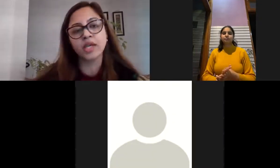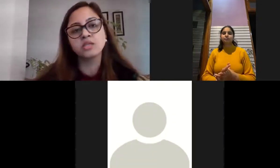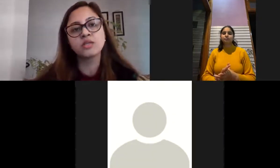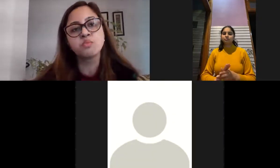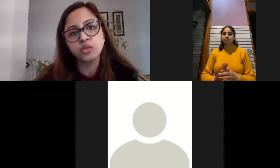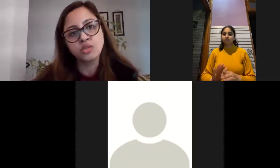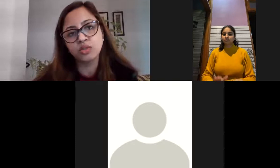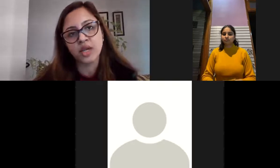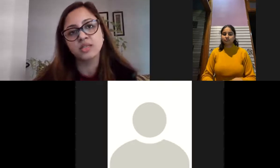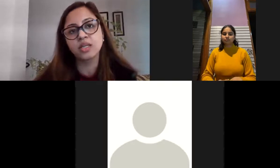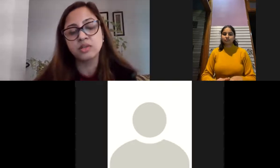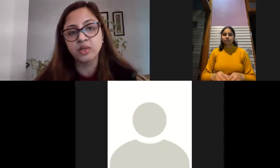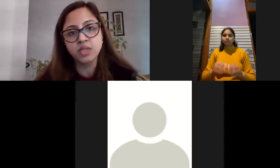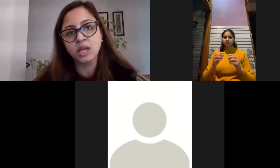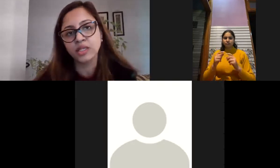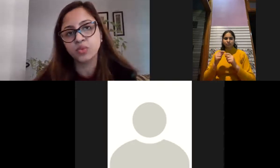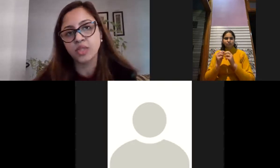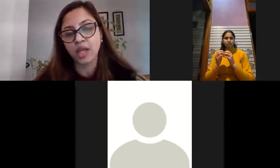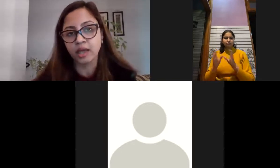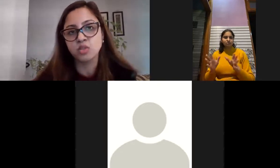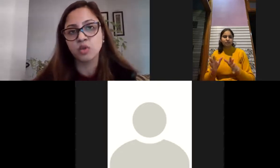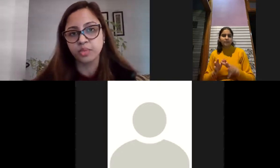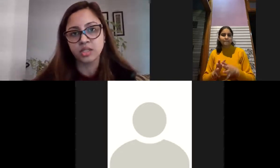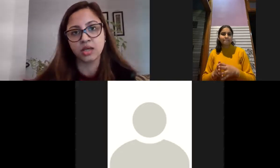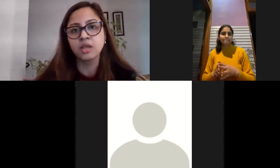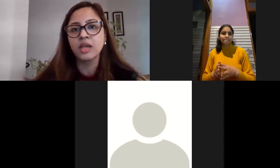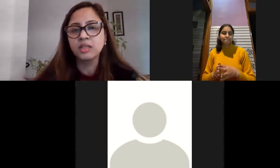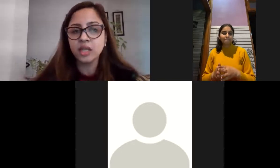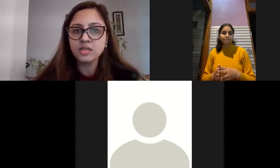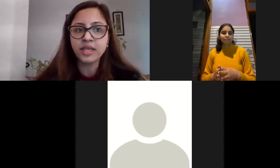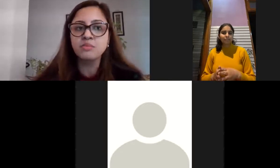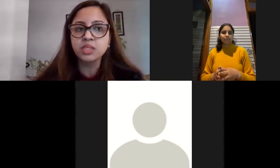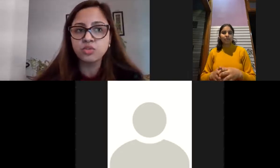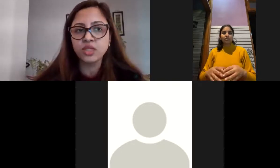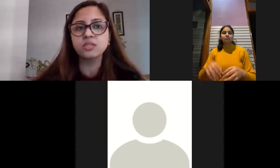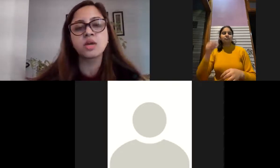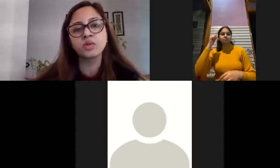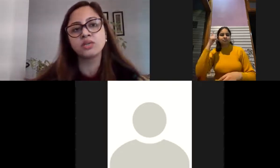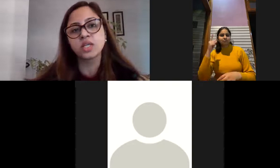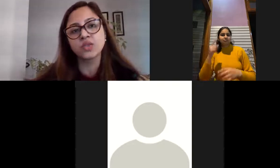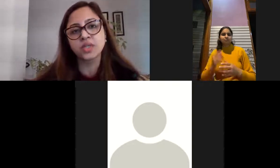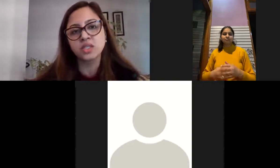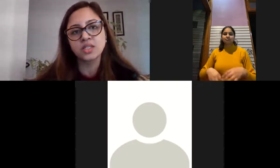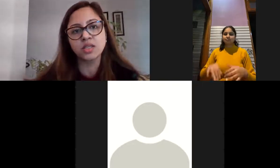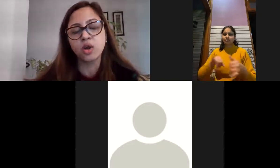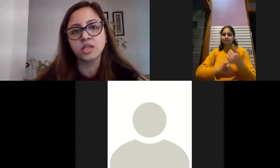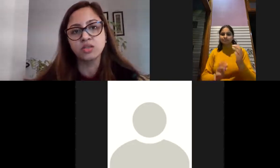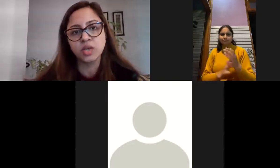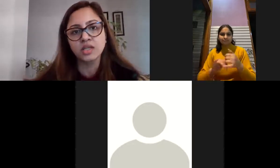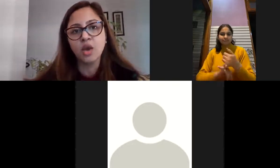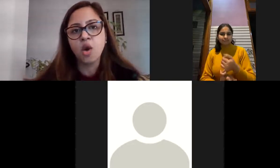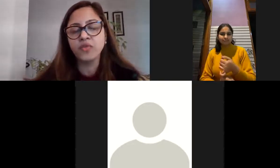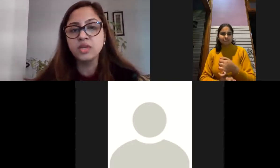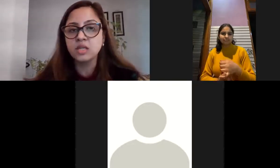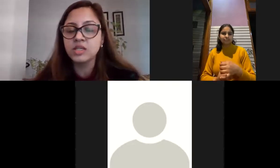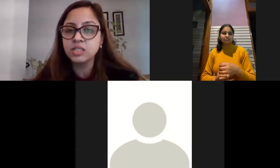blamed, chided, monsterized, and criminalized for the acts of Bertha. The underlying mystery surrounding Grace furthers the Gothic